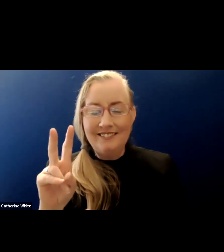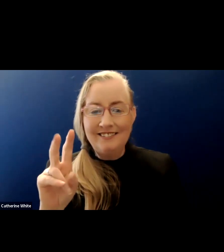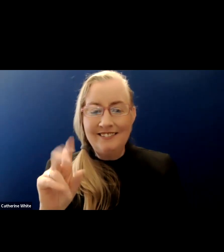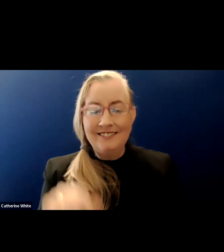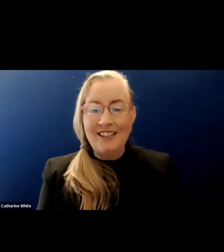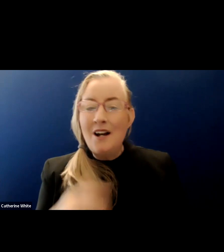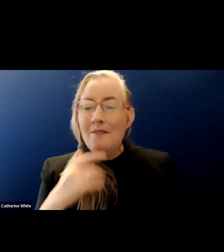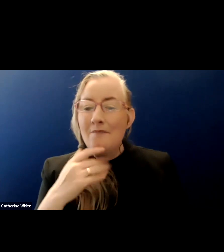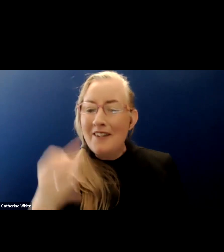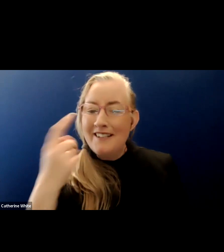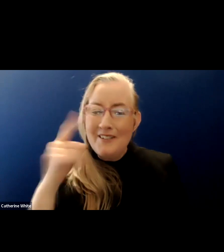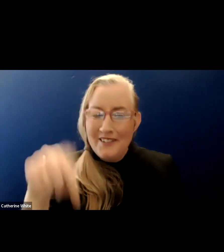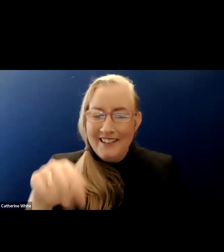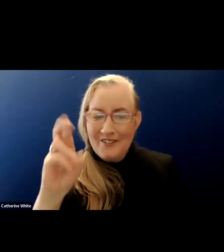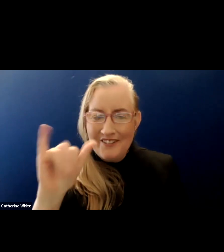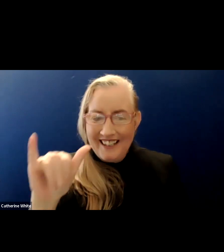here.